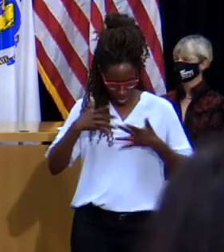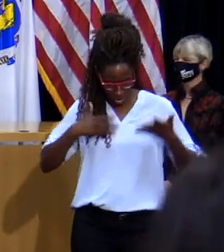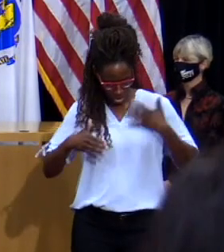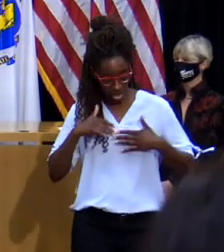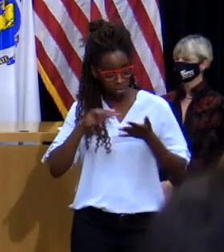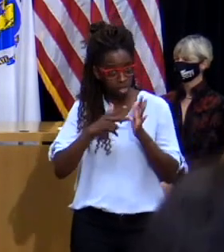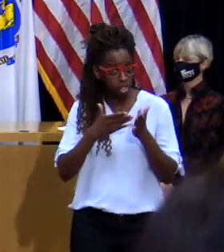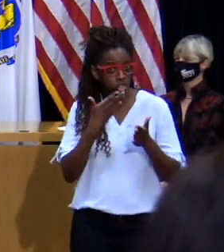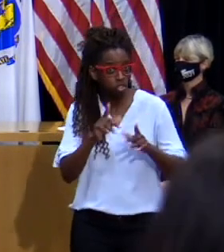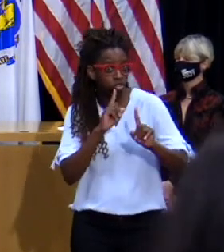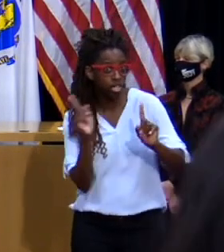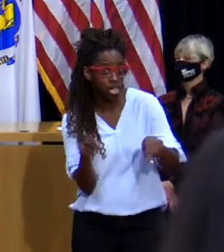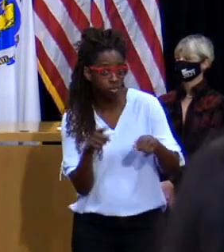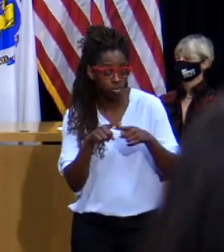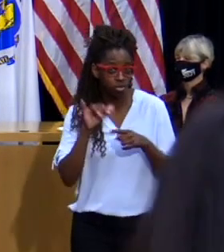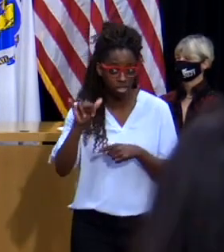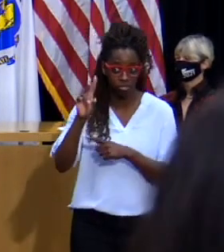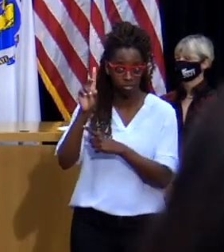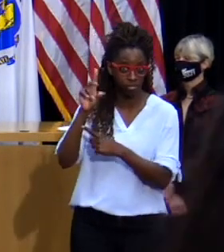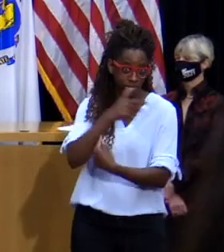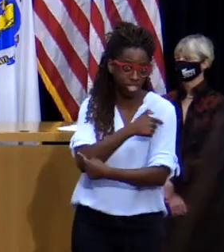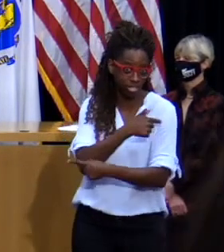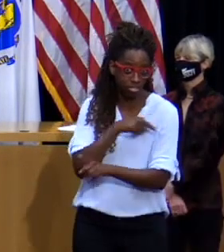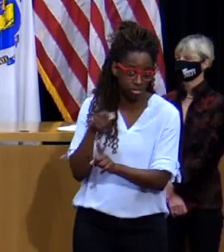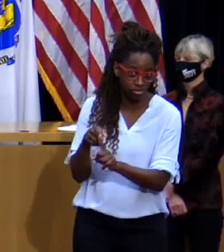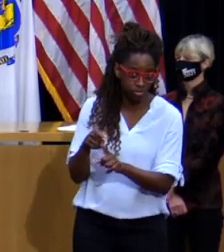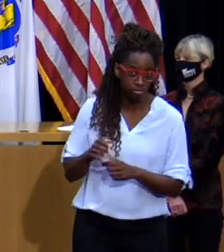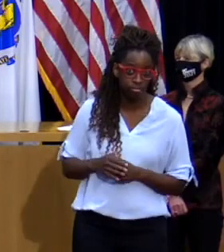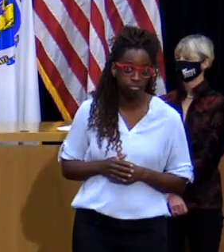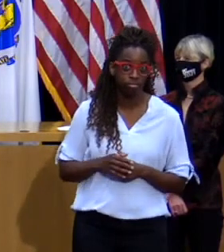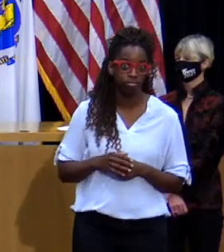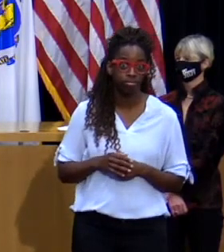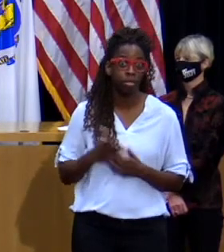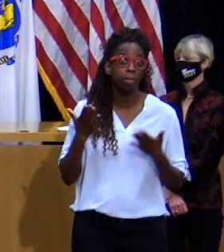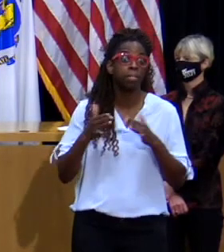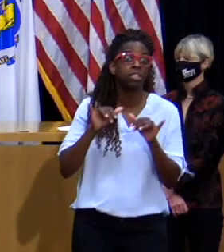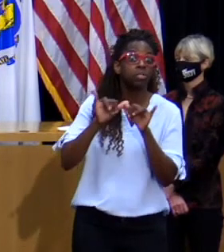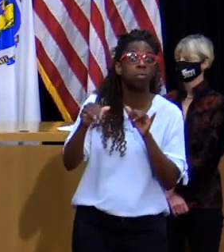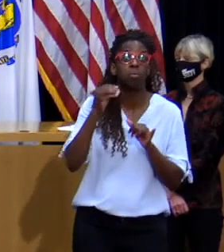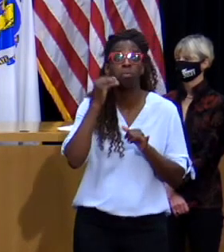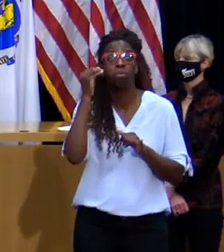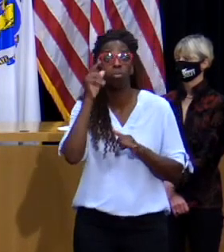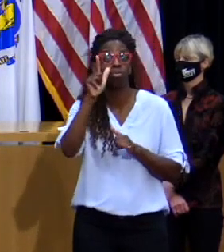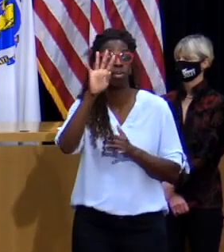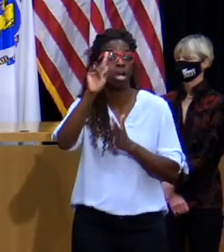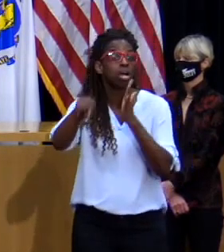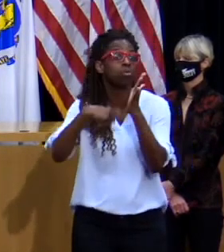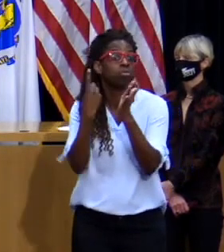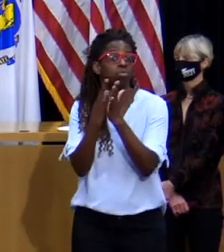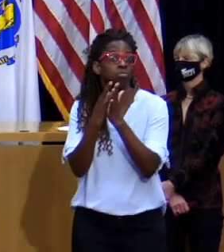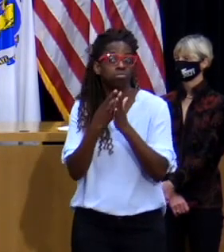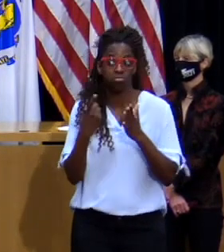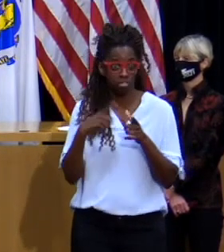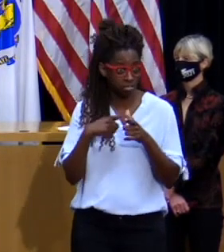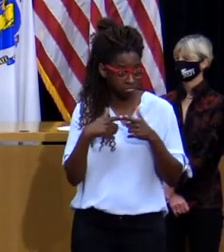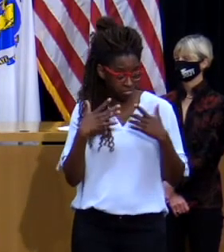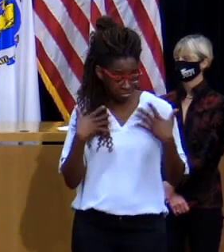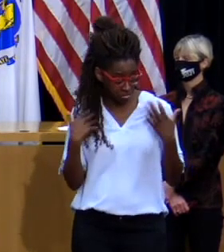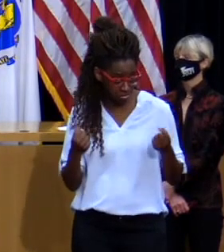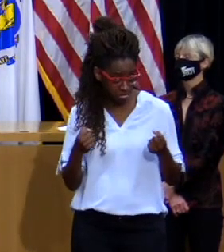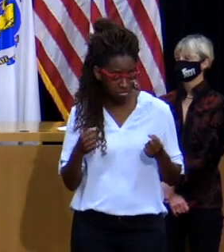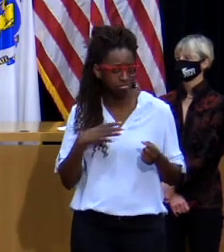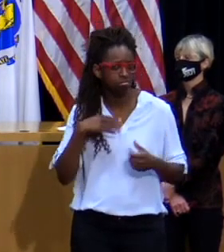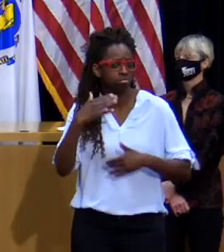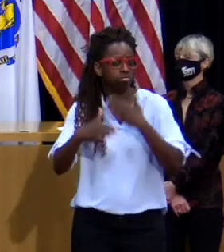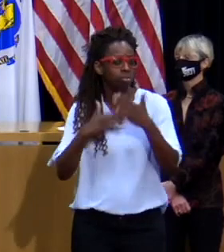in less than 24 hours. And again, it means that your body's having an effective response. We understand that the CDC right now is working